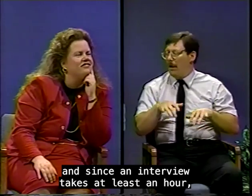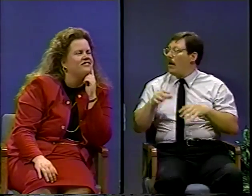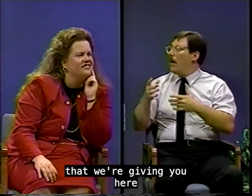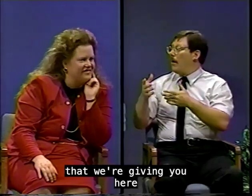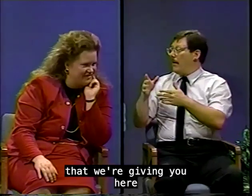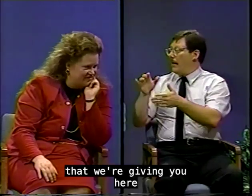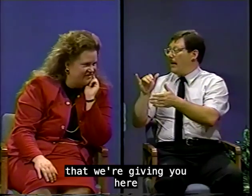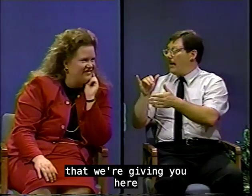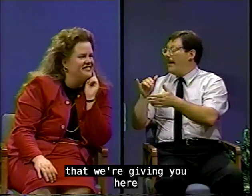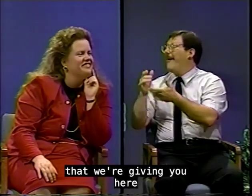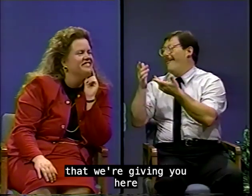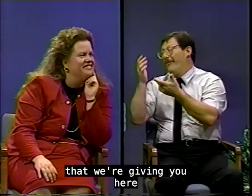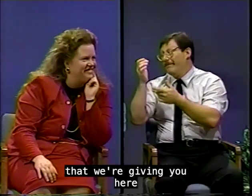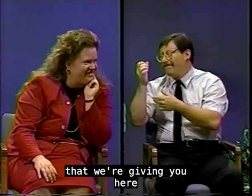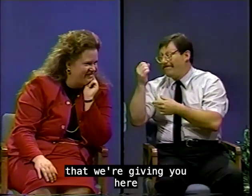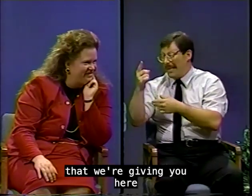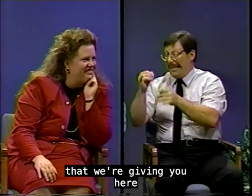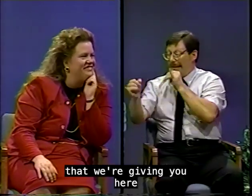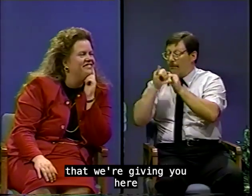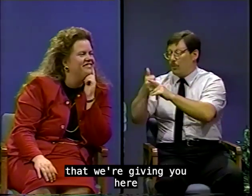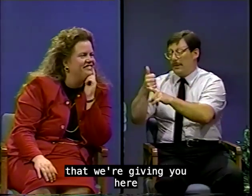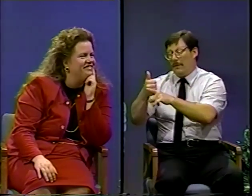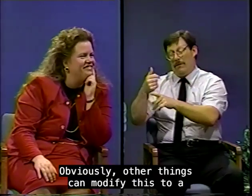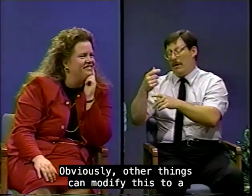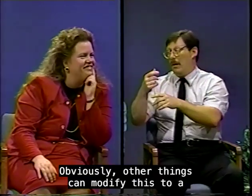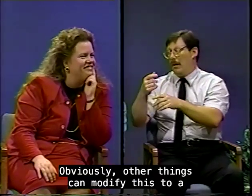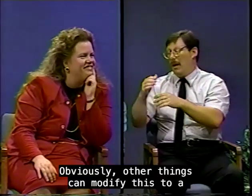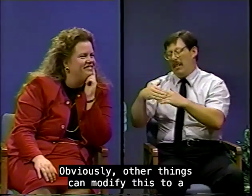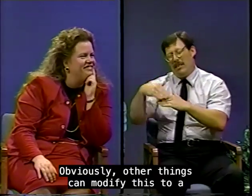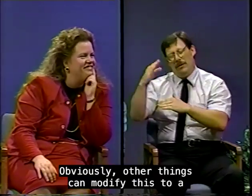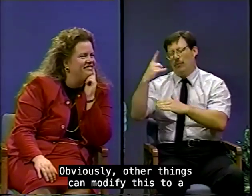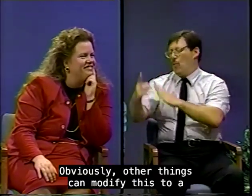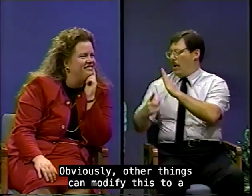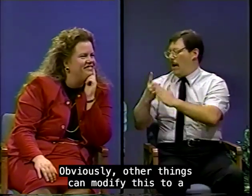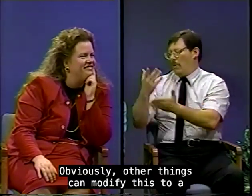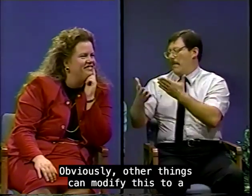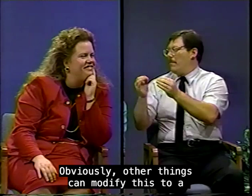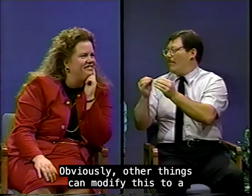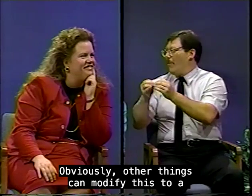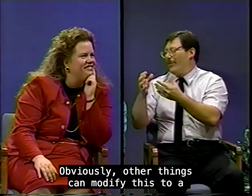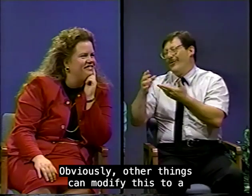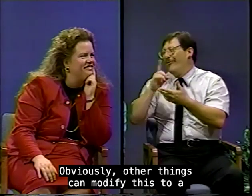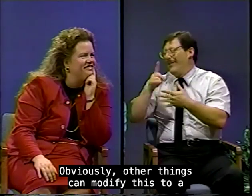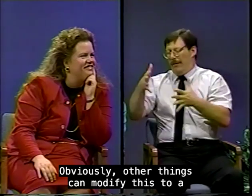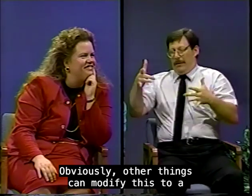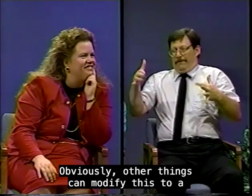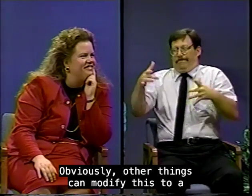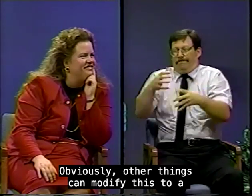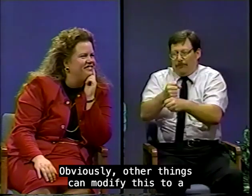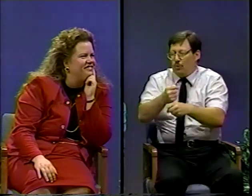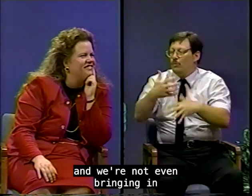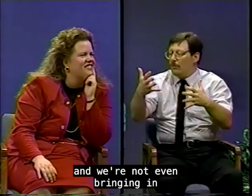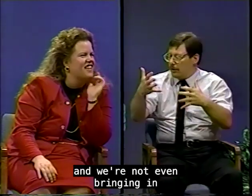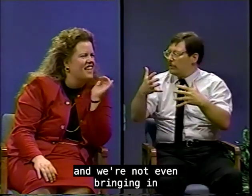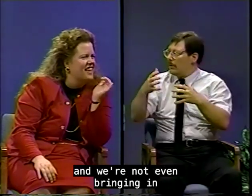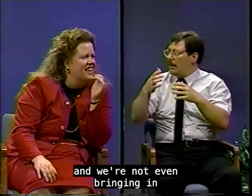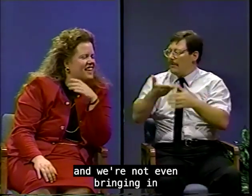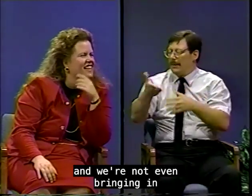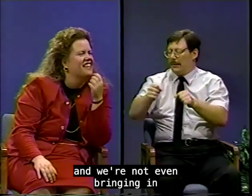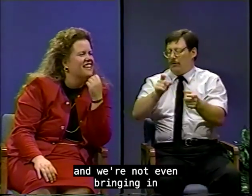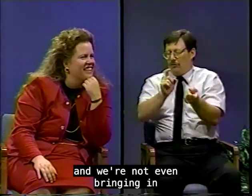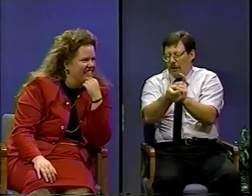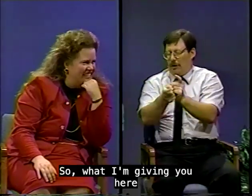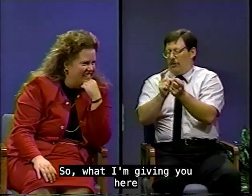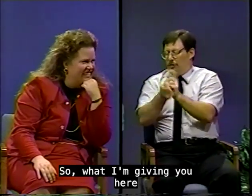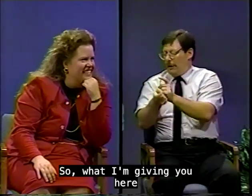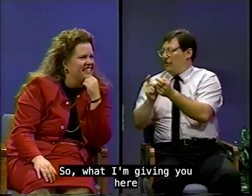hour, that we're giving you here the basics. Obviously, other things can modify this to a degree, and we're not even bringing in